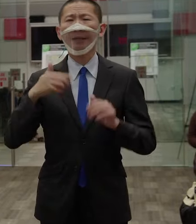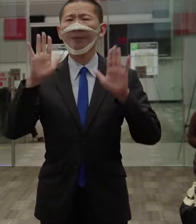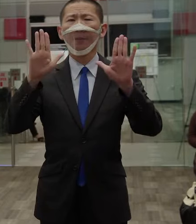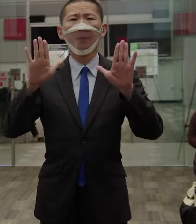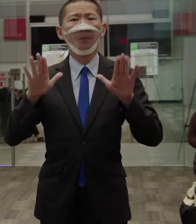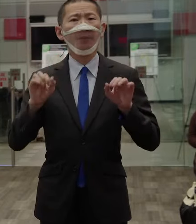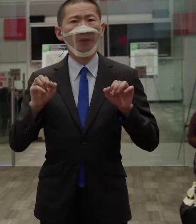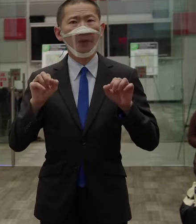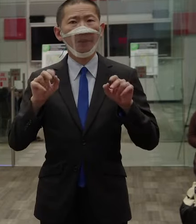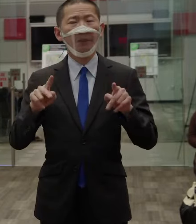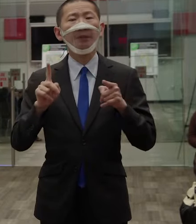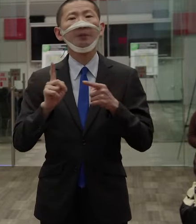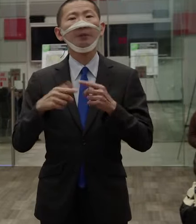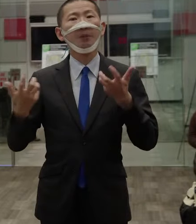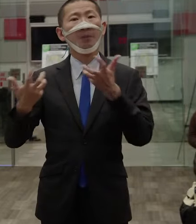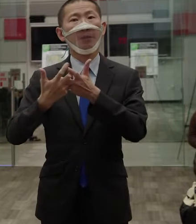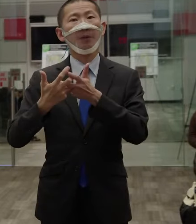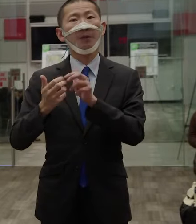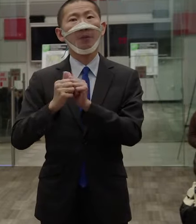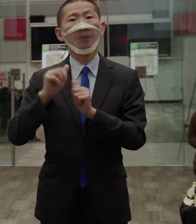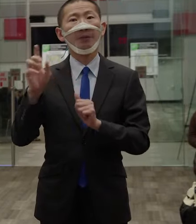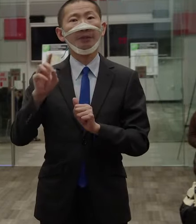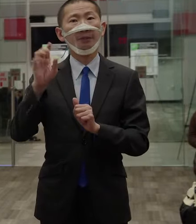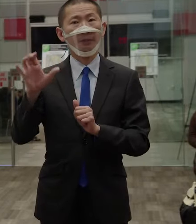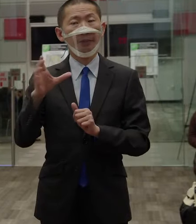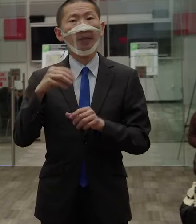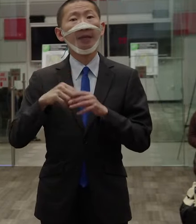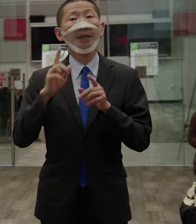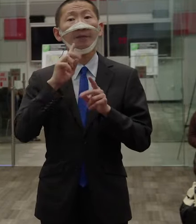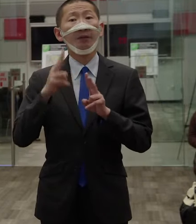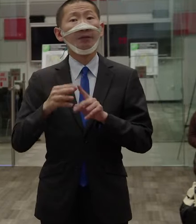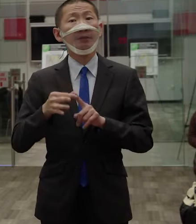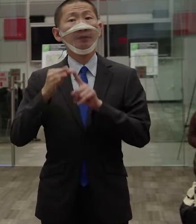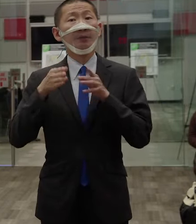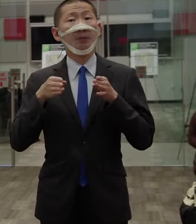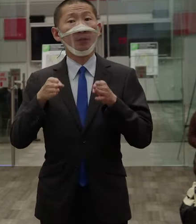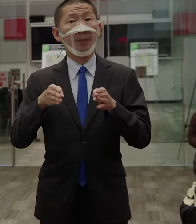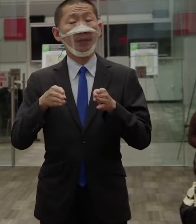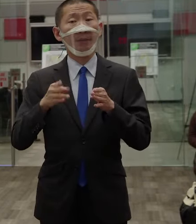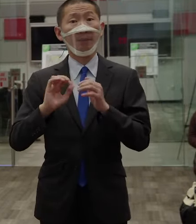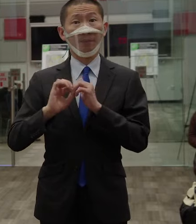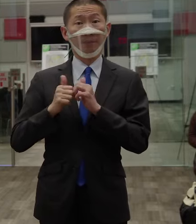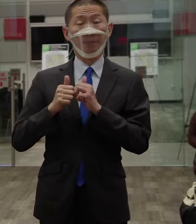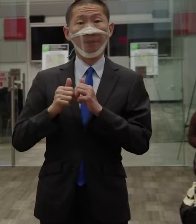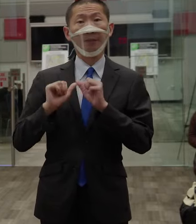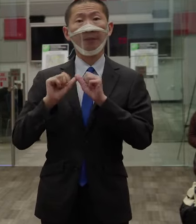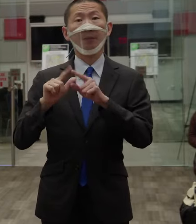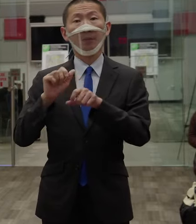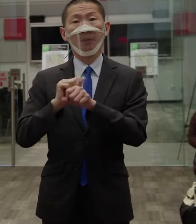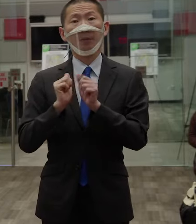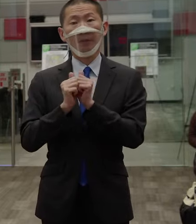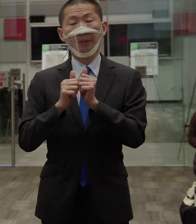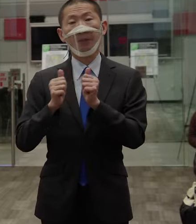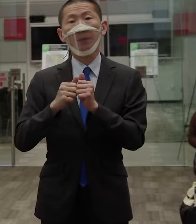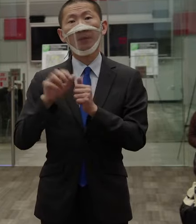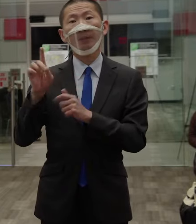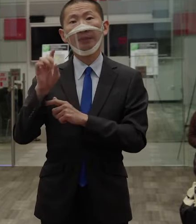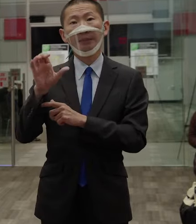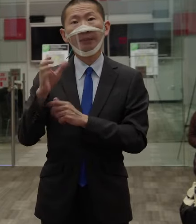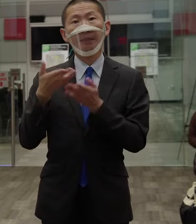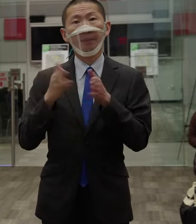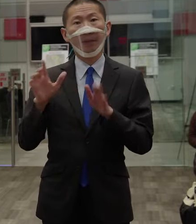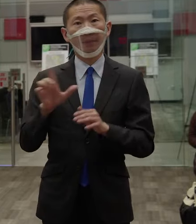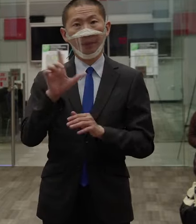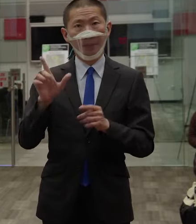wonderful opportunity to partner with the district in a very special way by continuing to work together with the DC Public